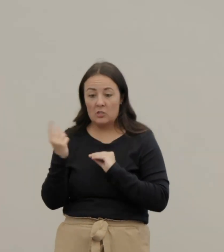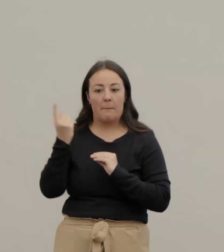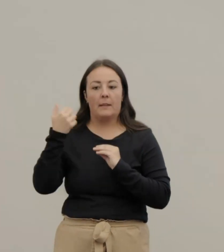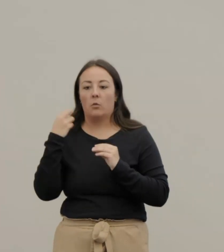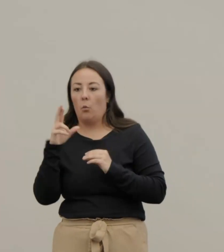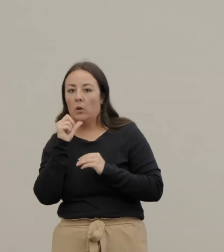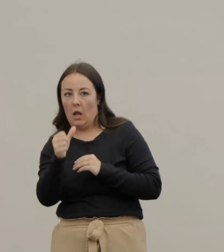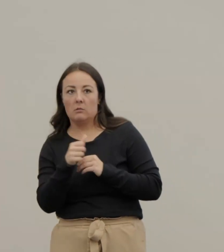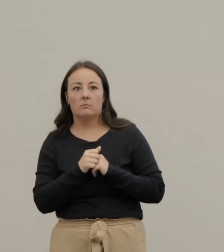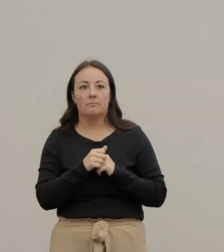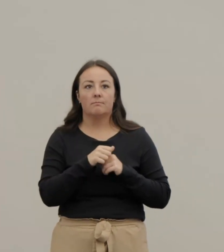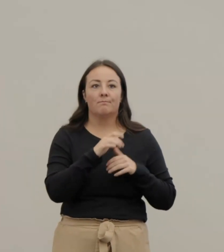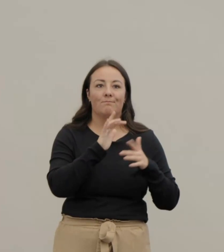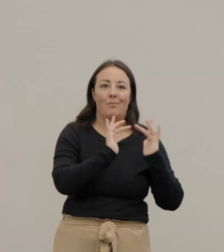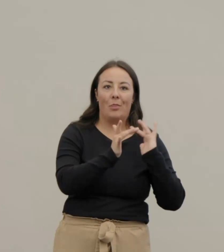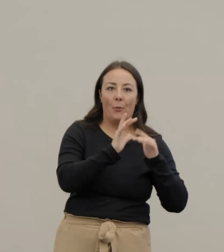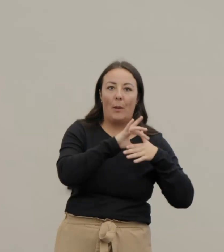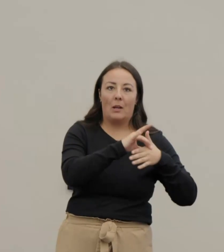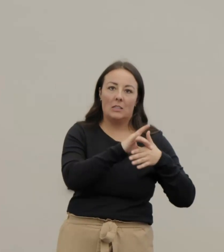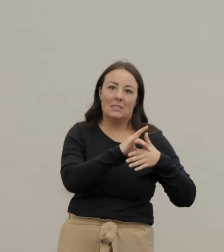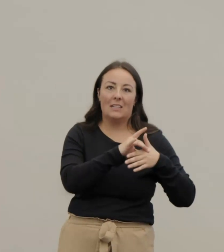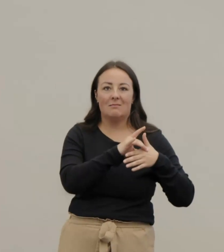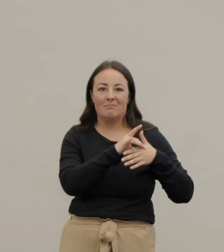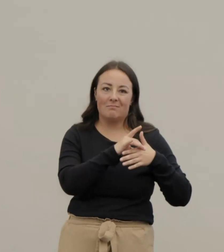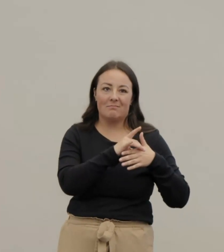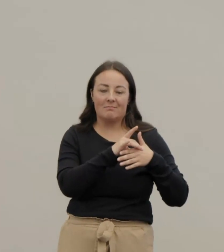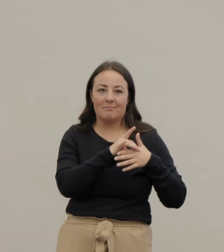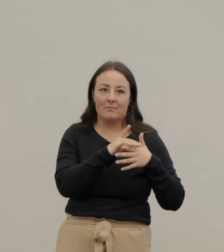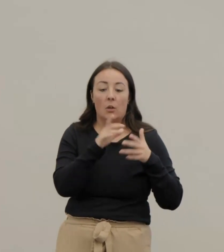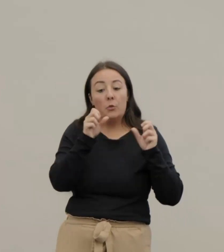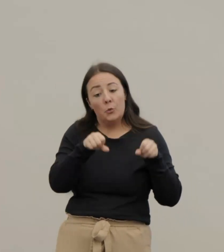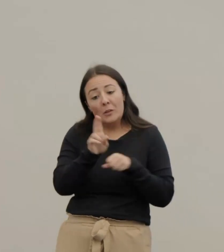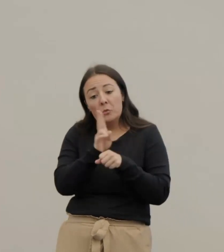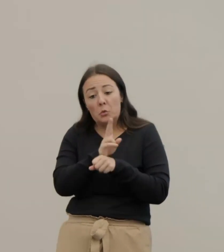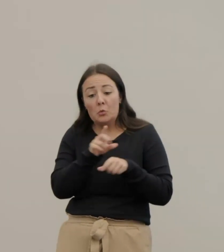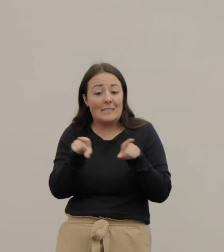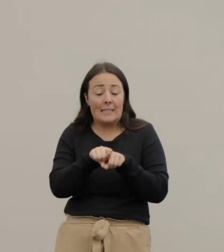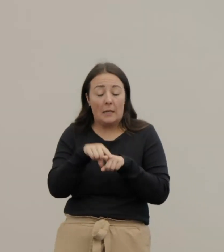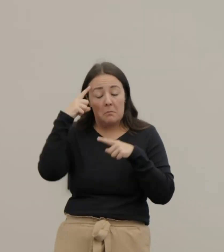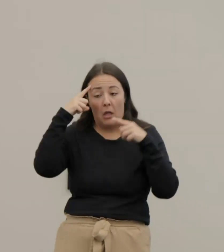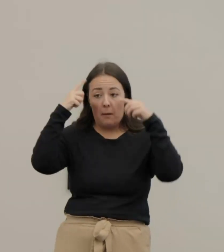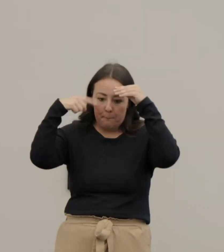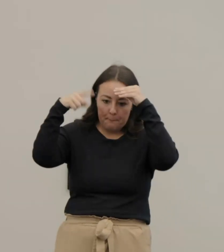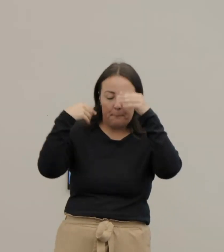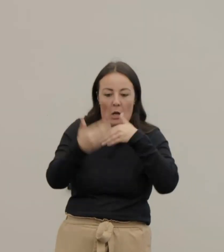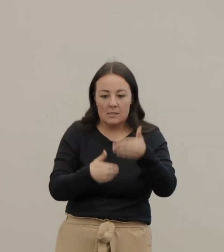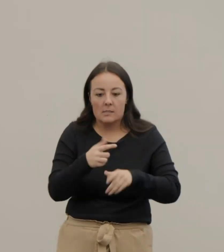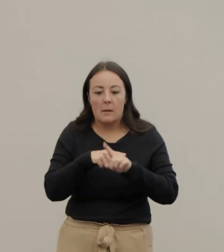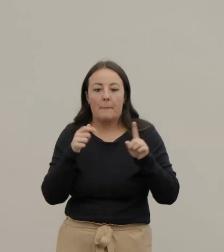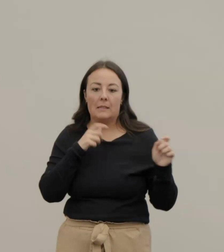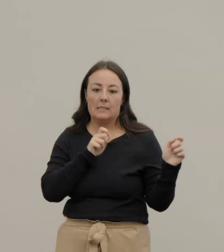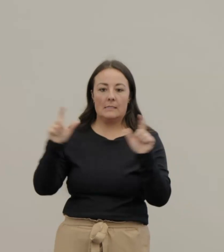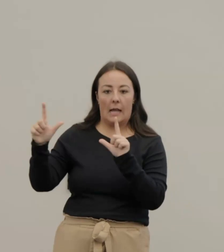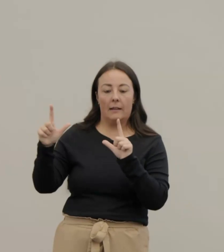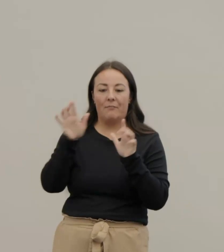content's a little fits in here. I put it in because I'm like, you can actually use the same thought process for web content. This slide is built for